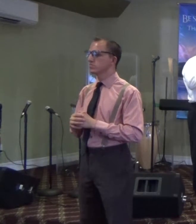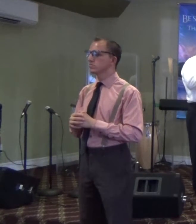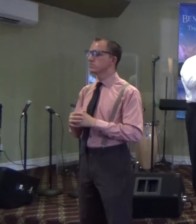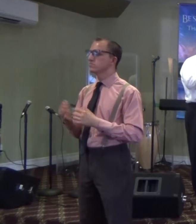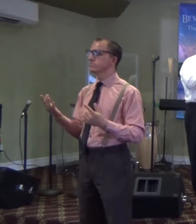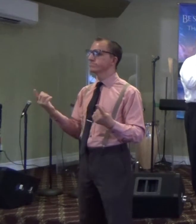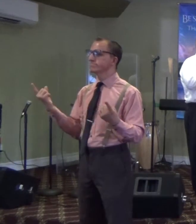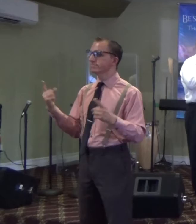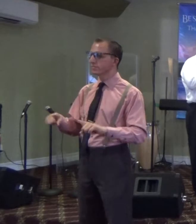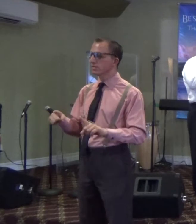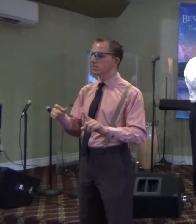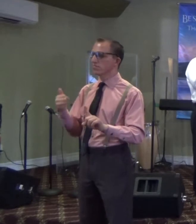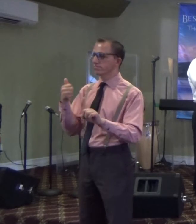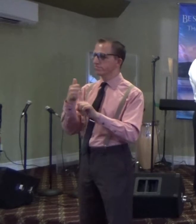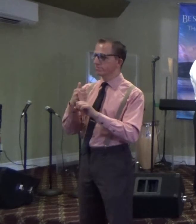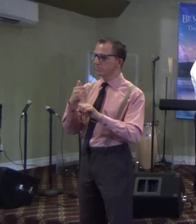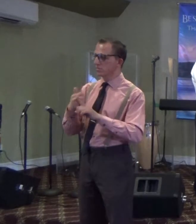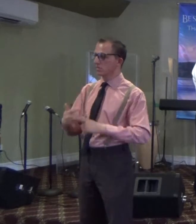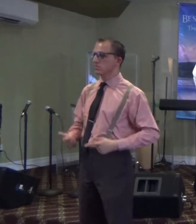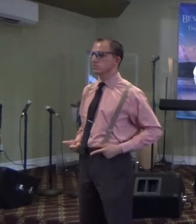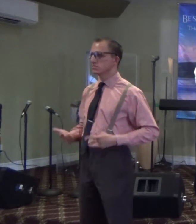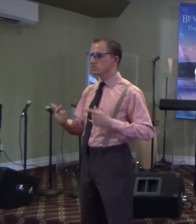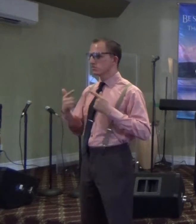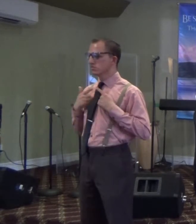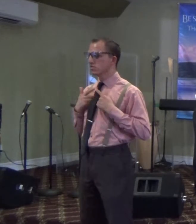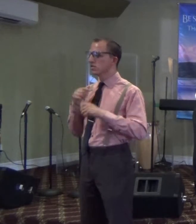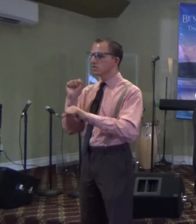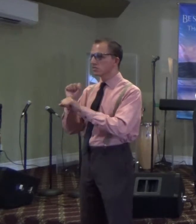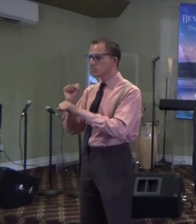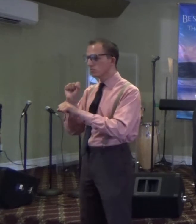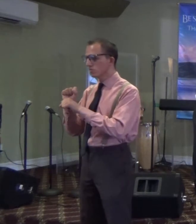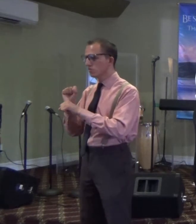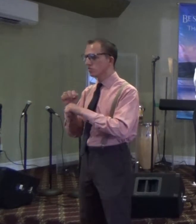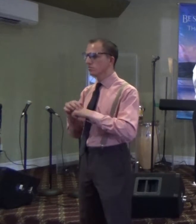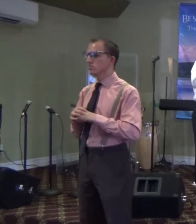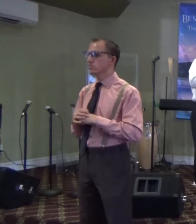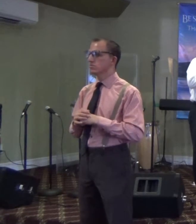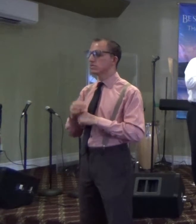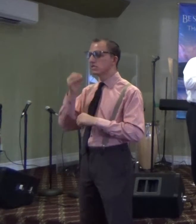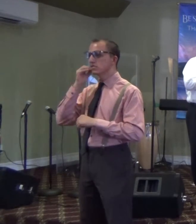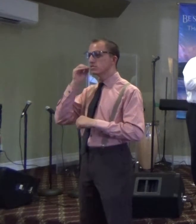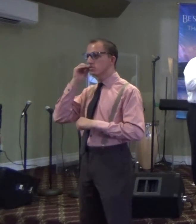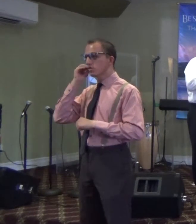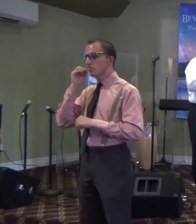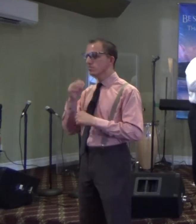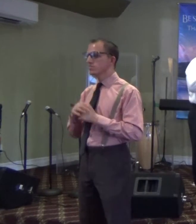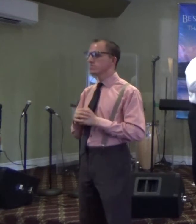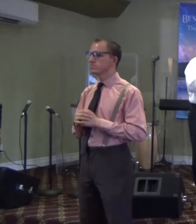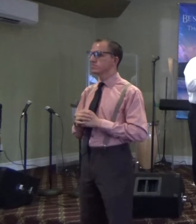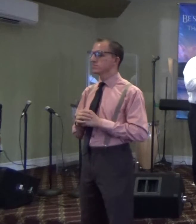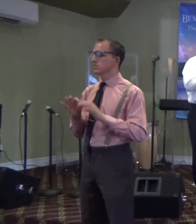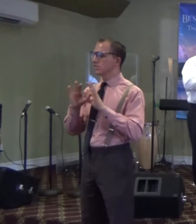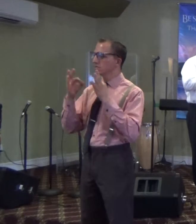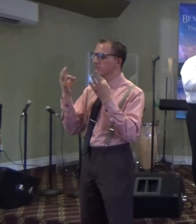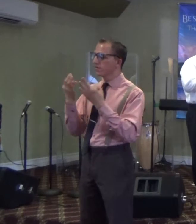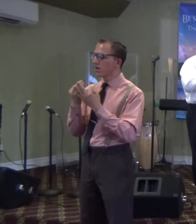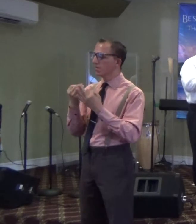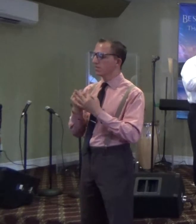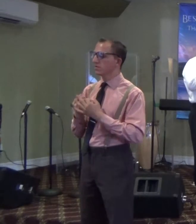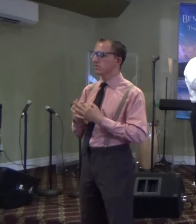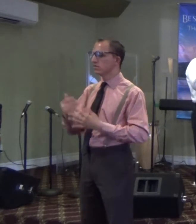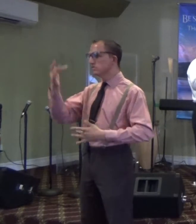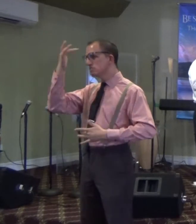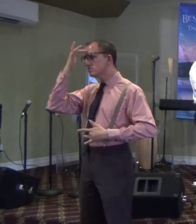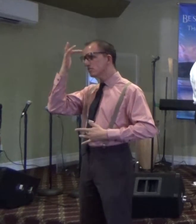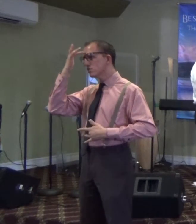vida, had come to his life, en su trabajo, in his work, en su casa, in his home. en su familia, In había his